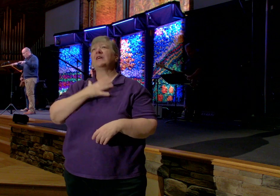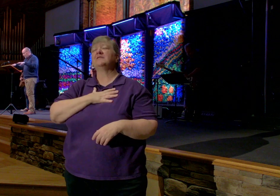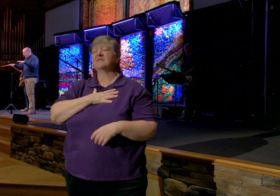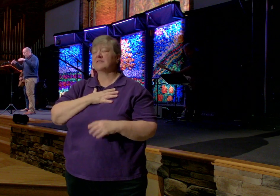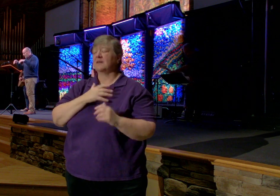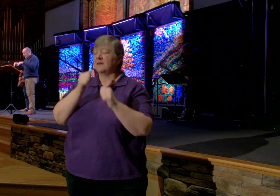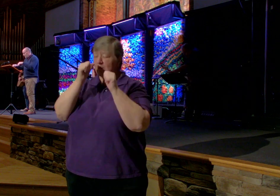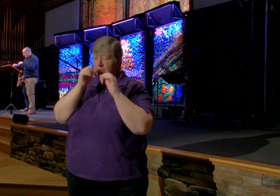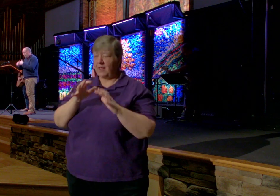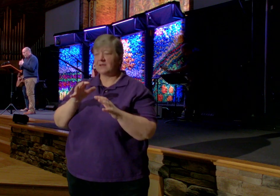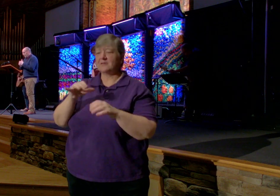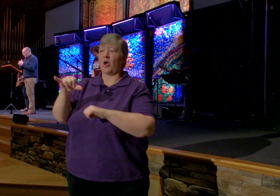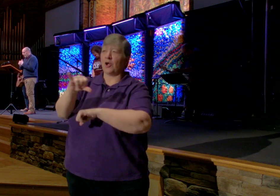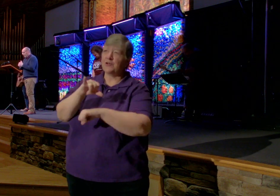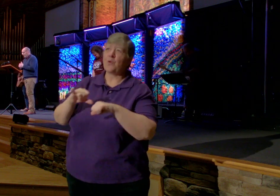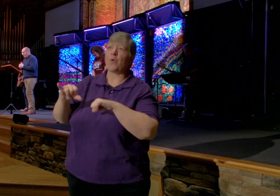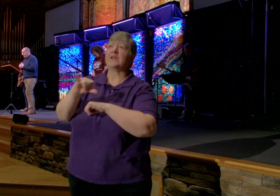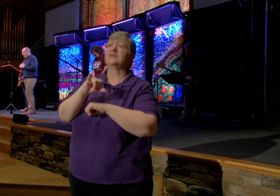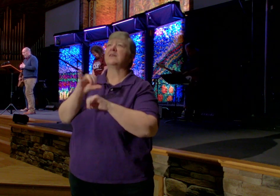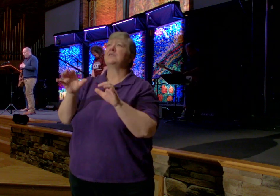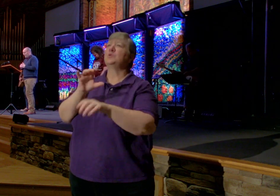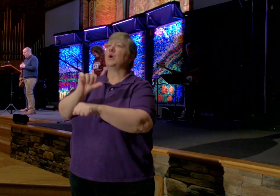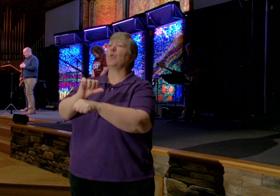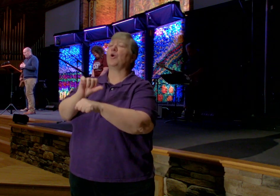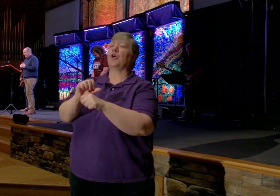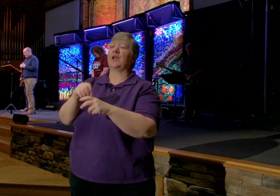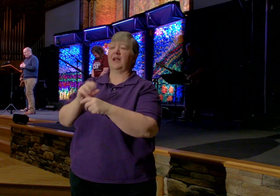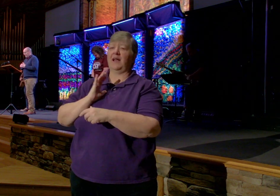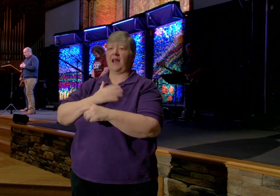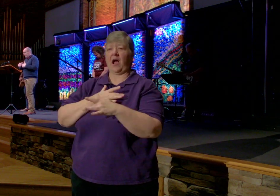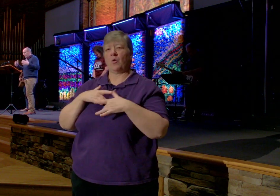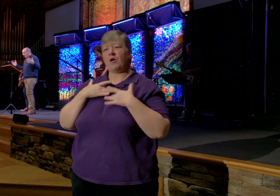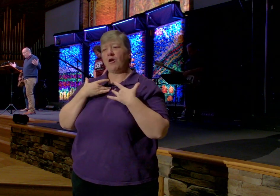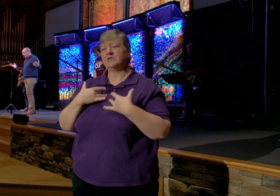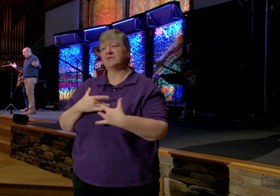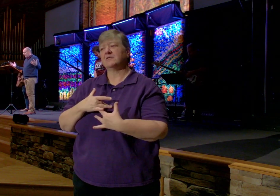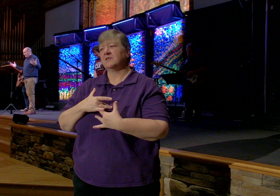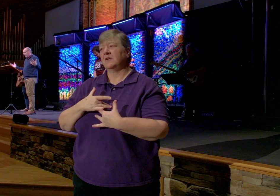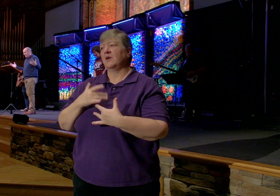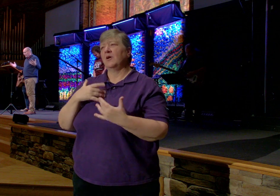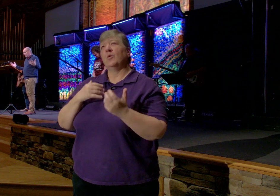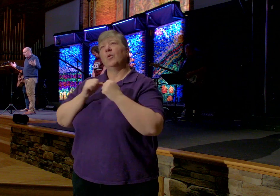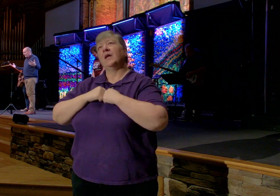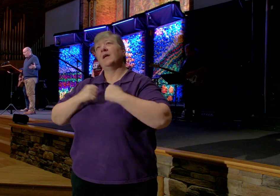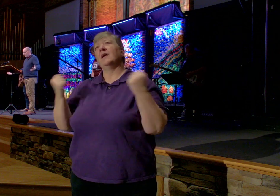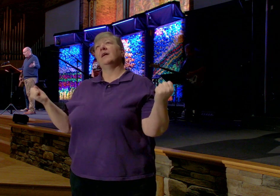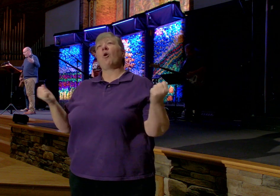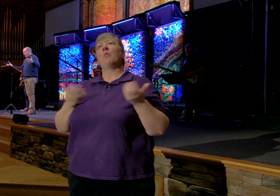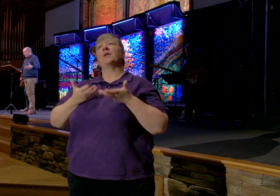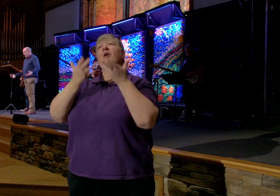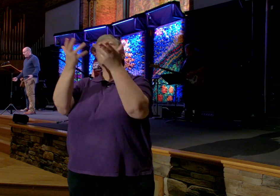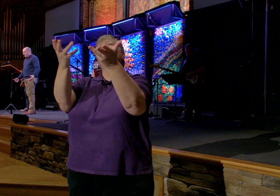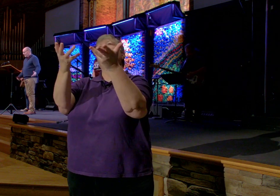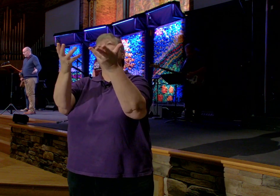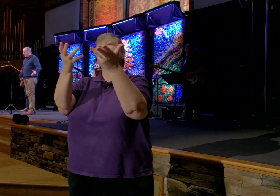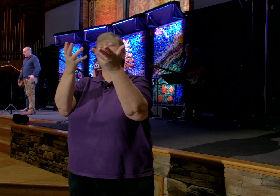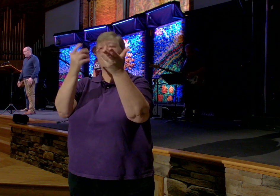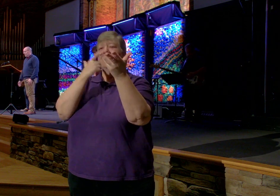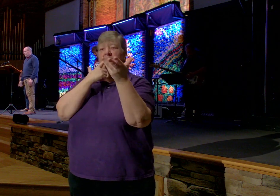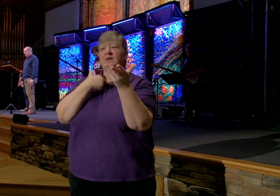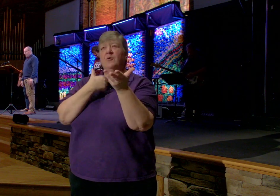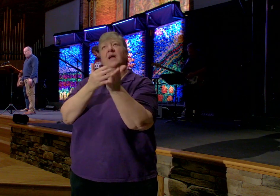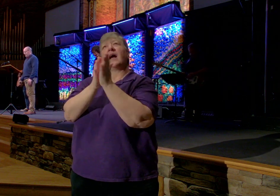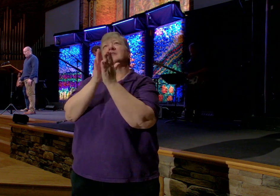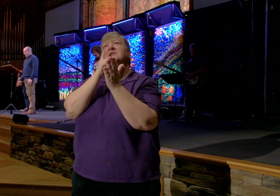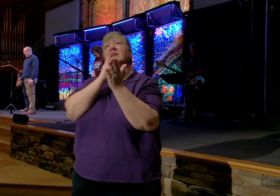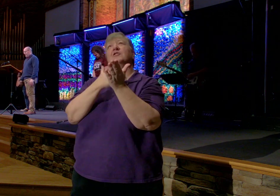you bless, would you anoint, would you do a work in our hearts? We avail ourselves to you. We just give ourselves to you. Ask